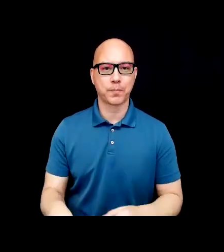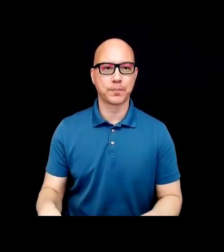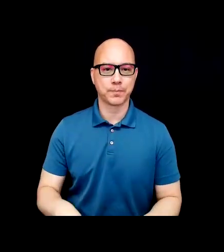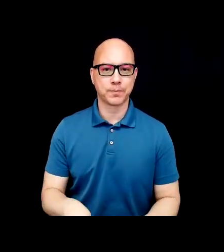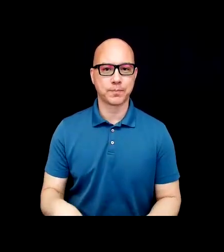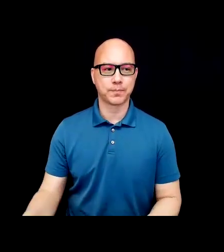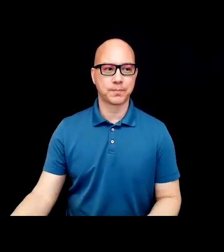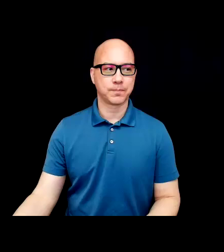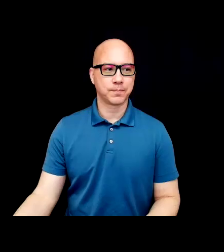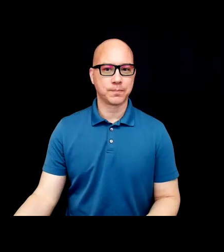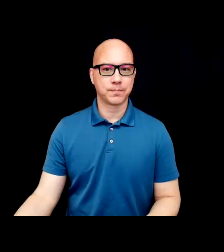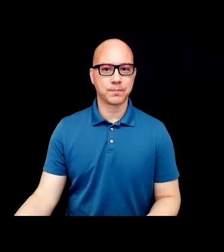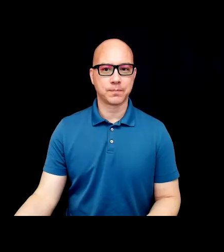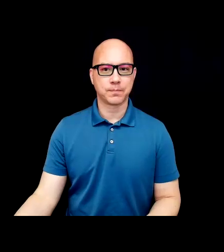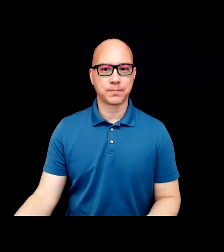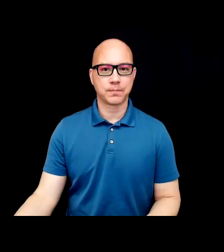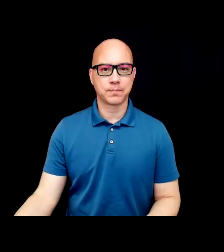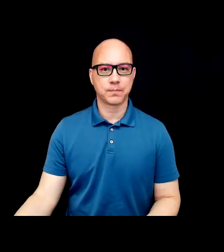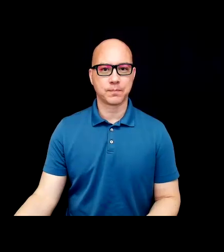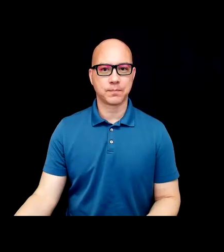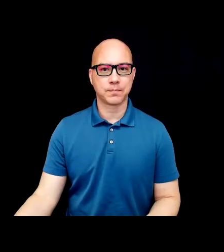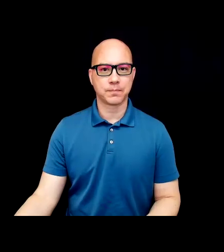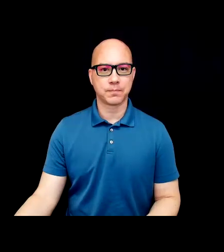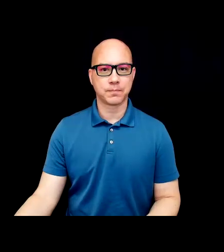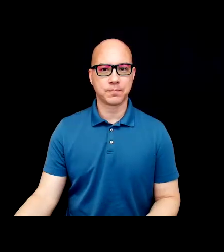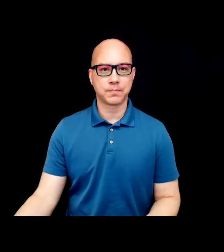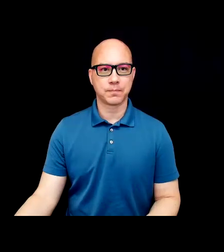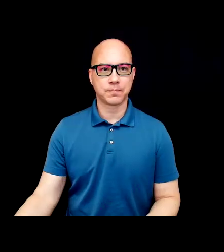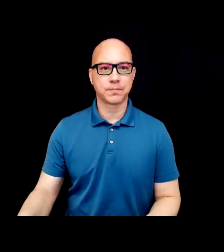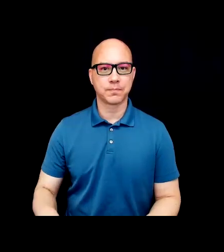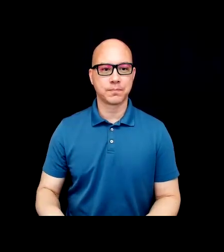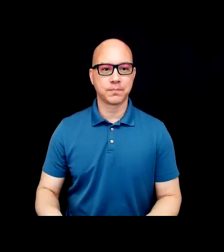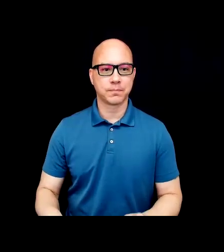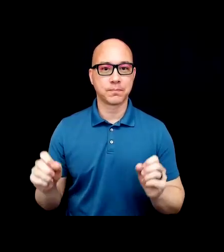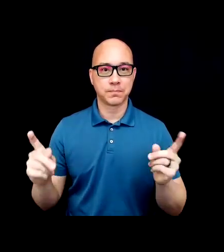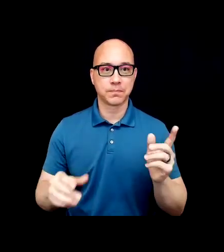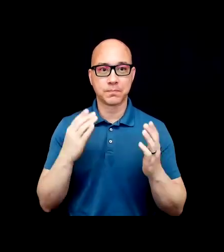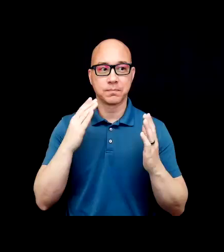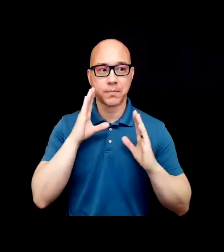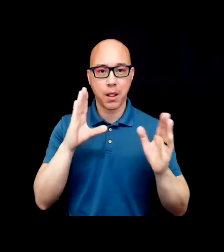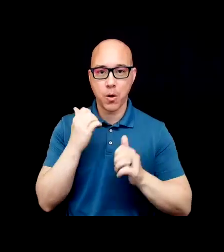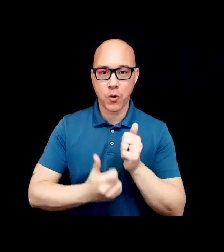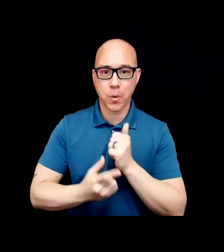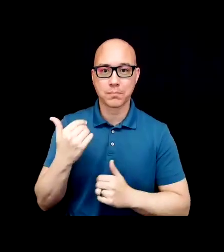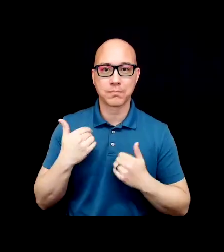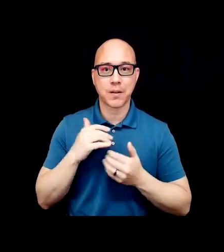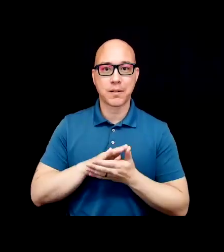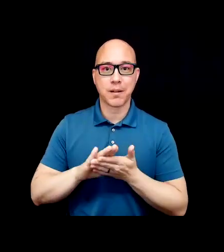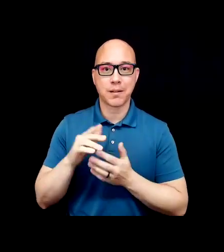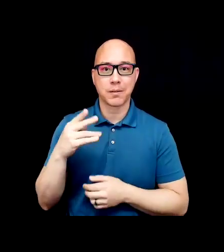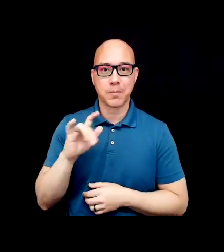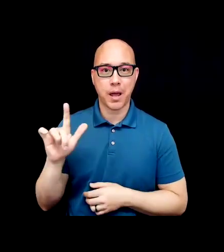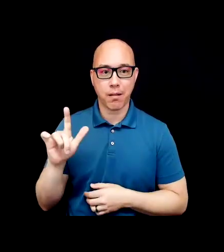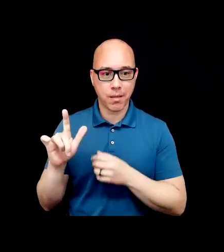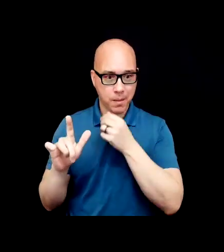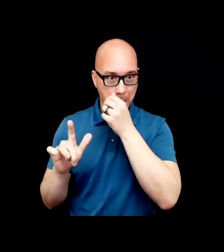All right. Thank you so much. Good afternoon, everybody. We've got a nice panel and a